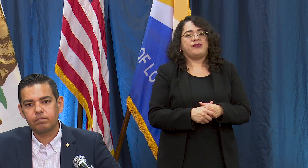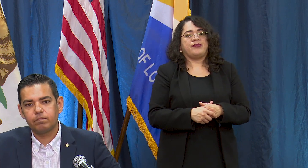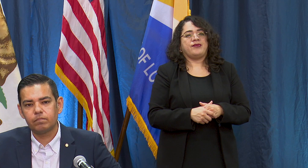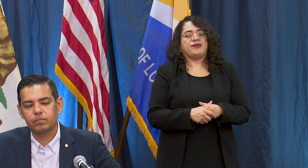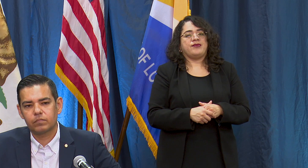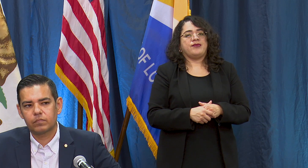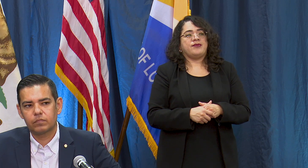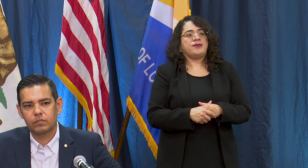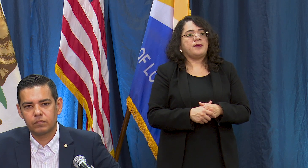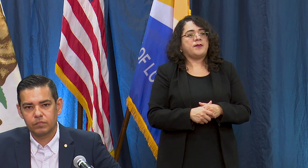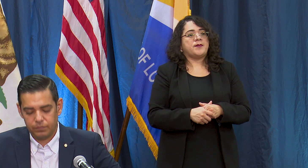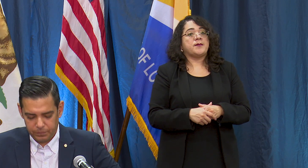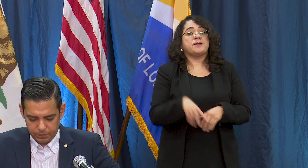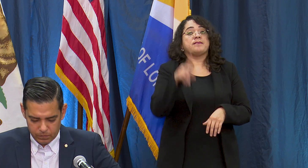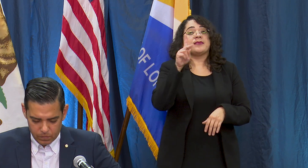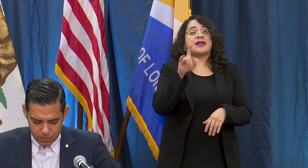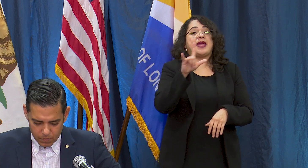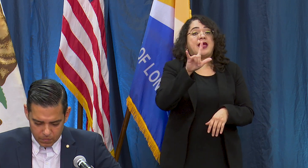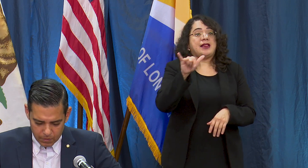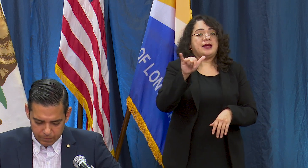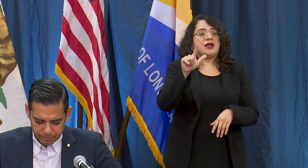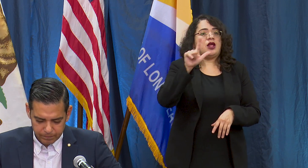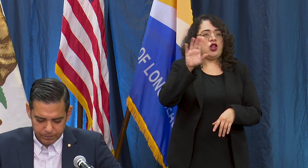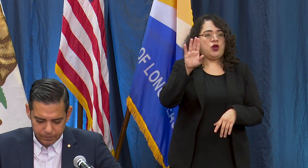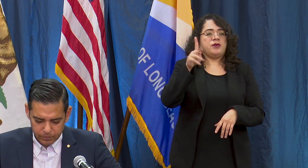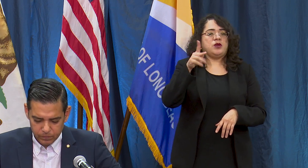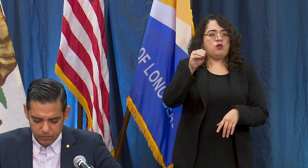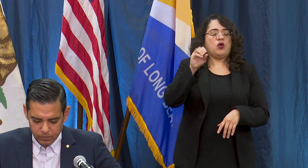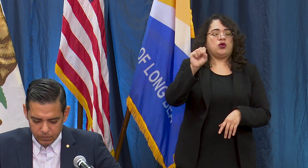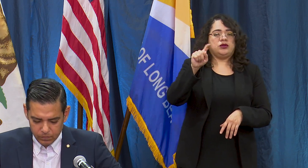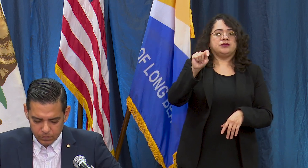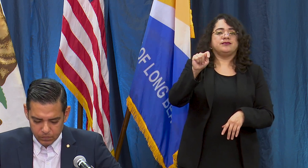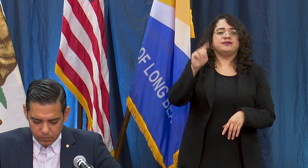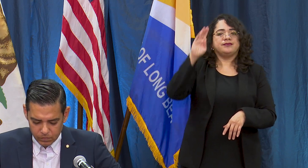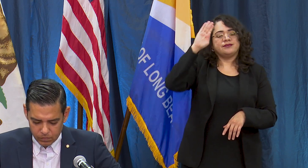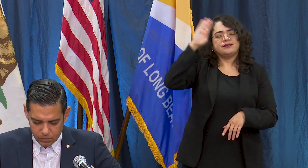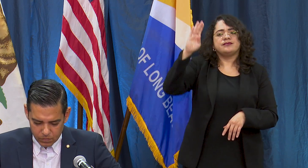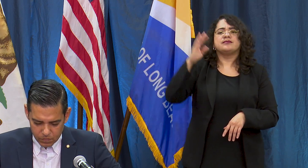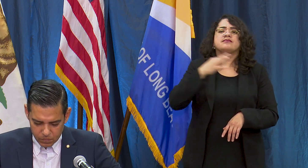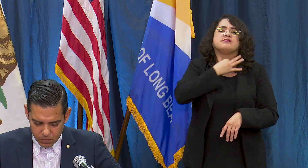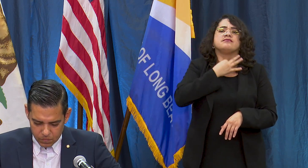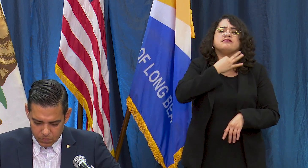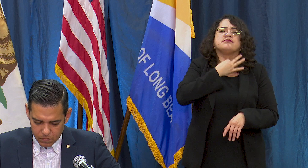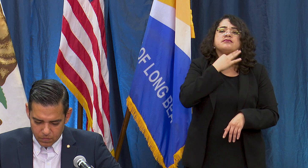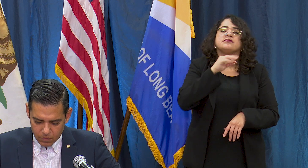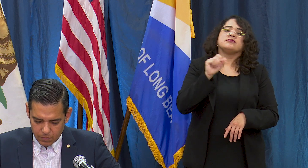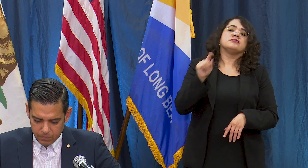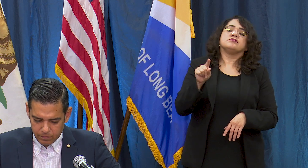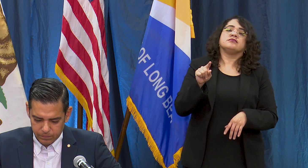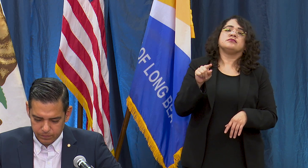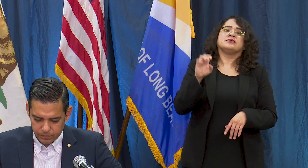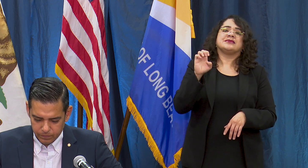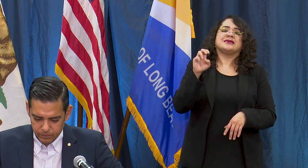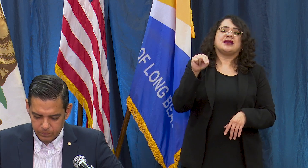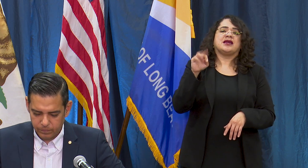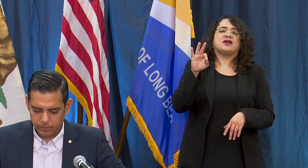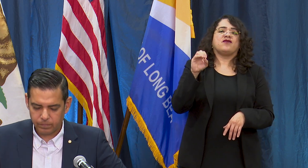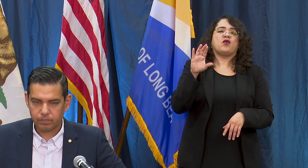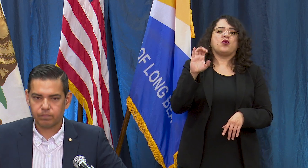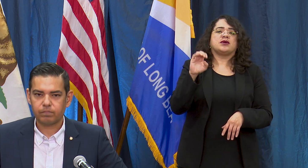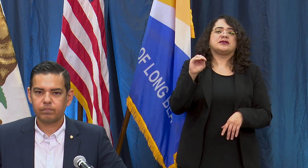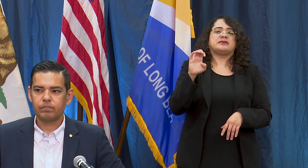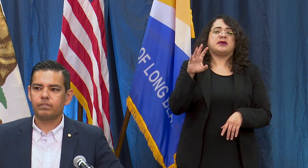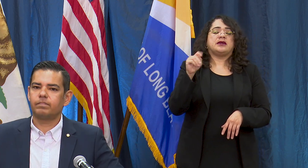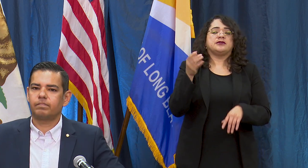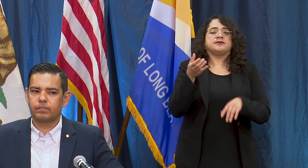Okay. Next up is Kelly from Long Beach Post. Yes, hi. Wanted to ask about enforcement. Is the city going to